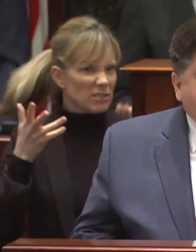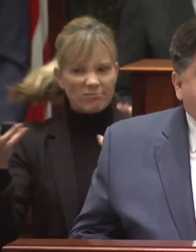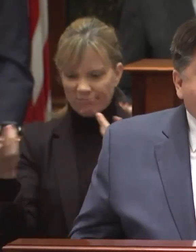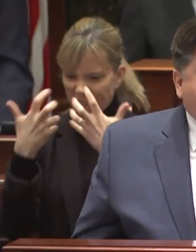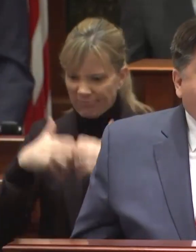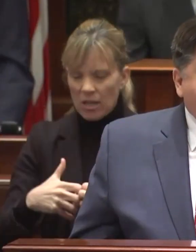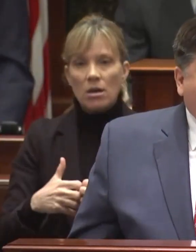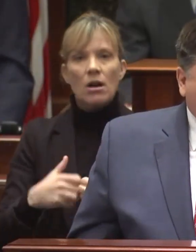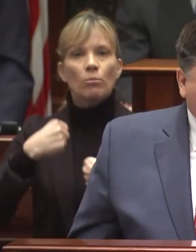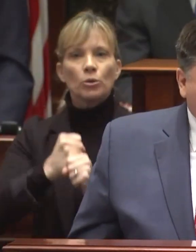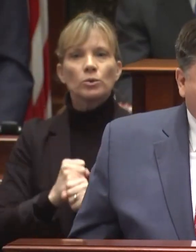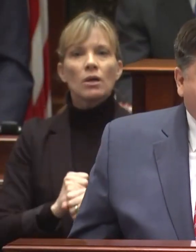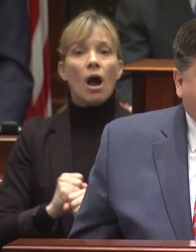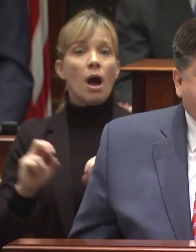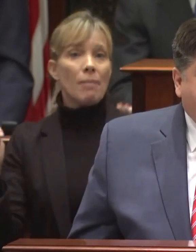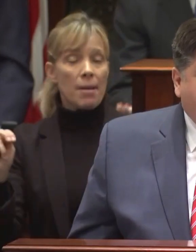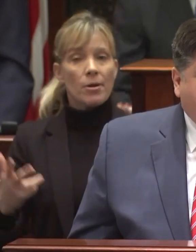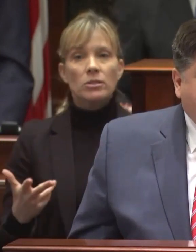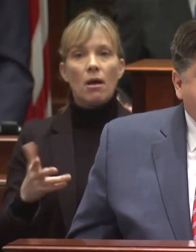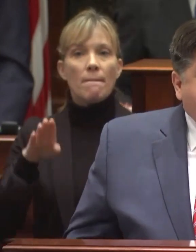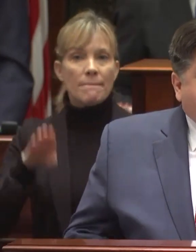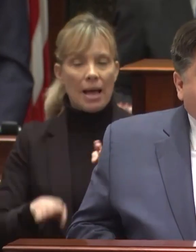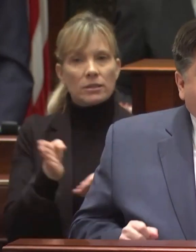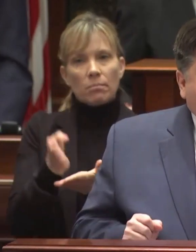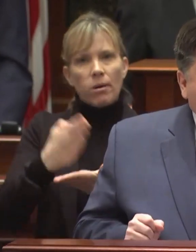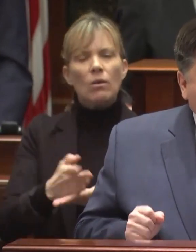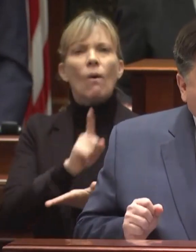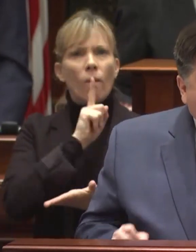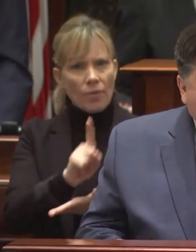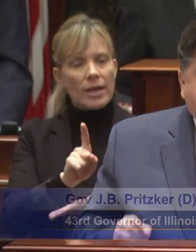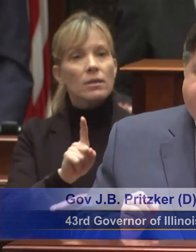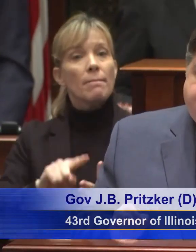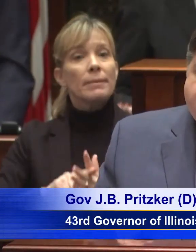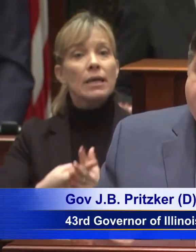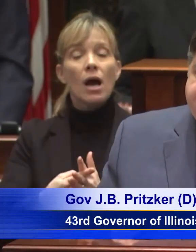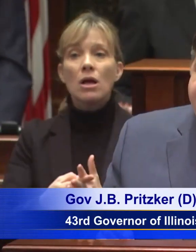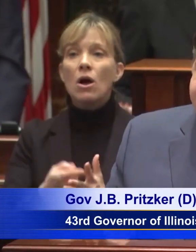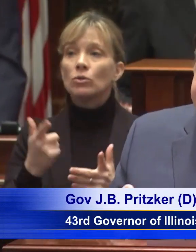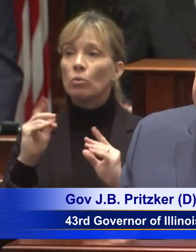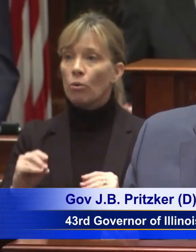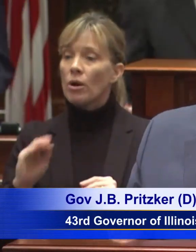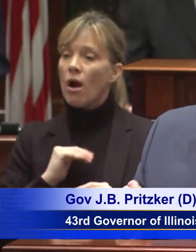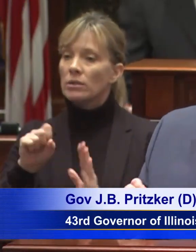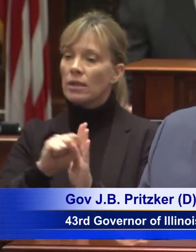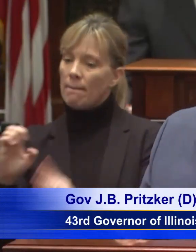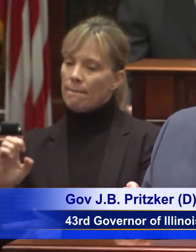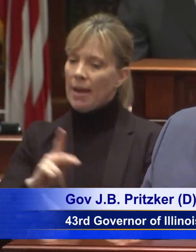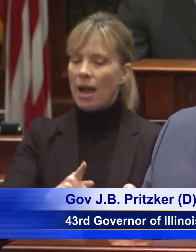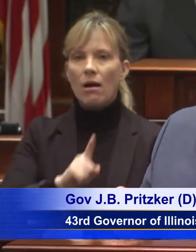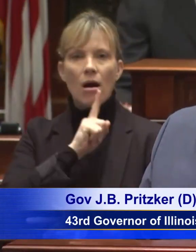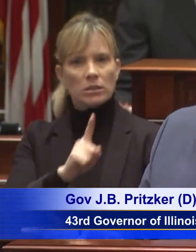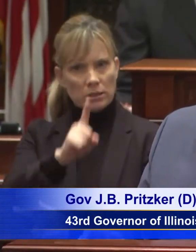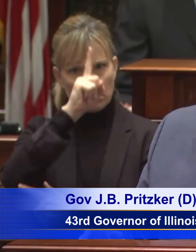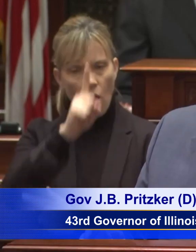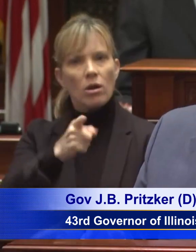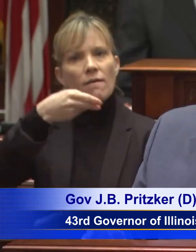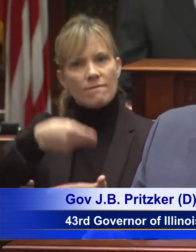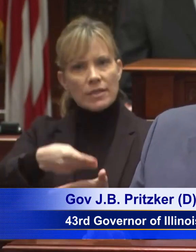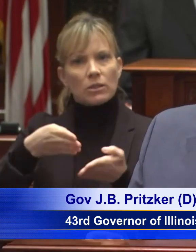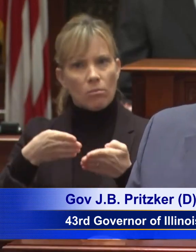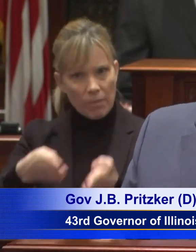and produced a bipartisan, balanced budget that has begun to put our state back on a sound fiscal